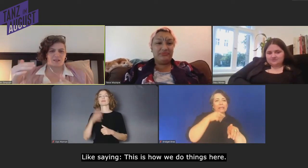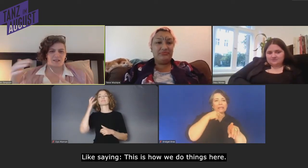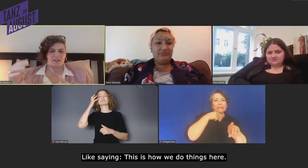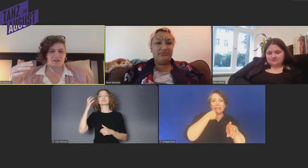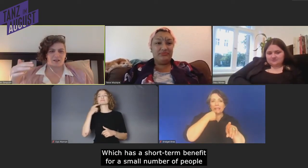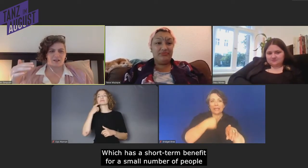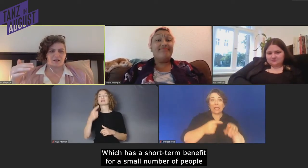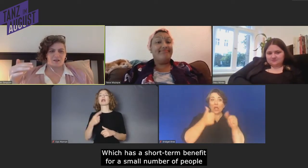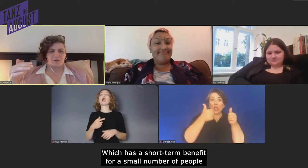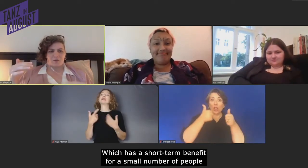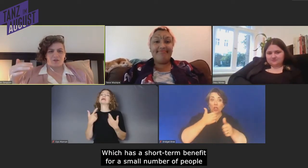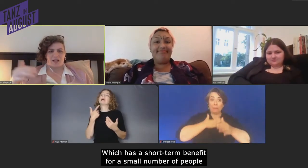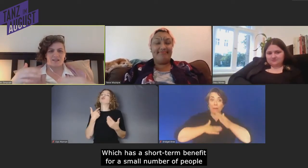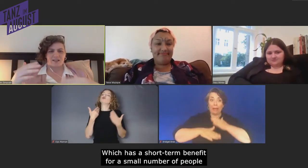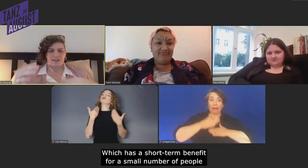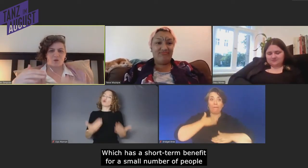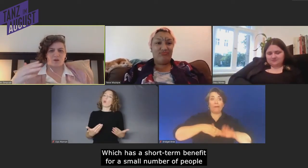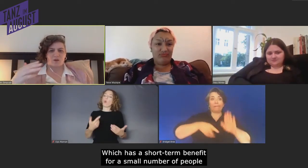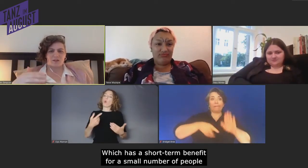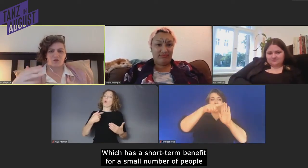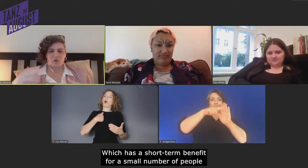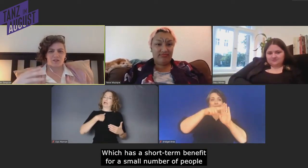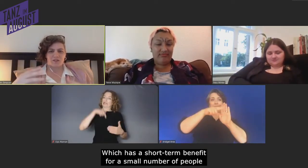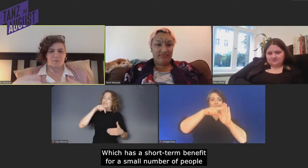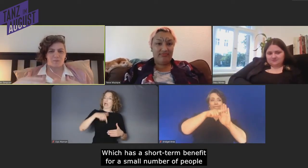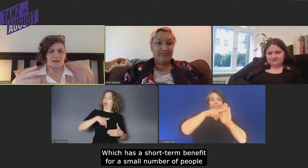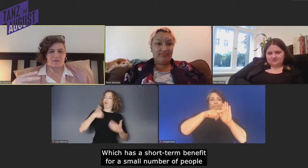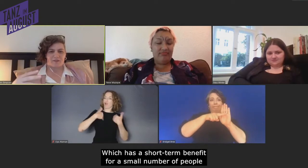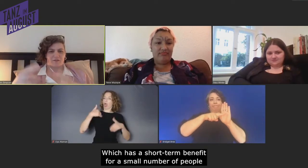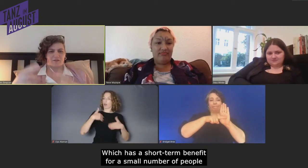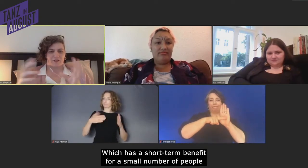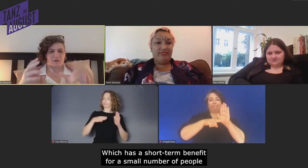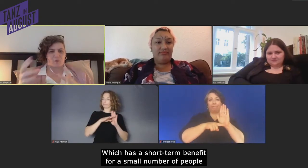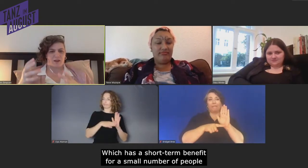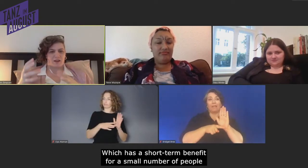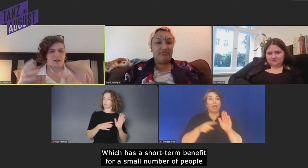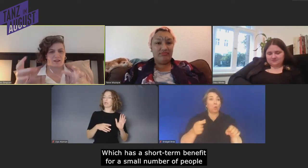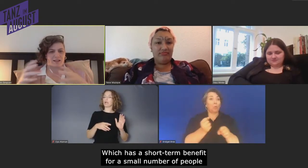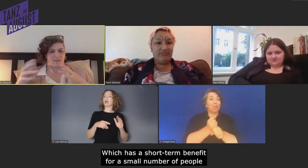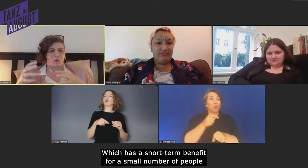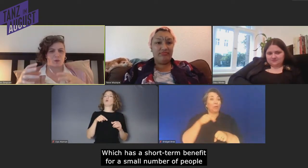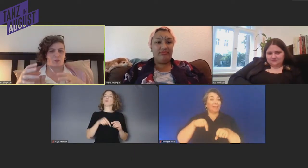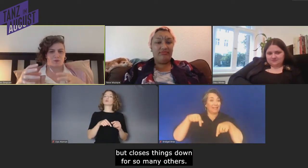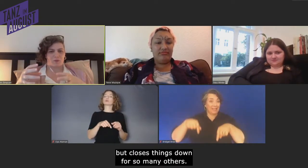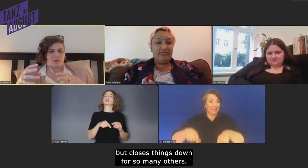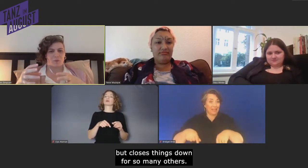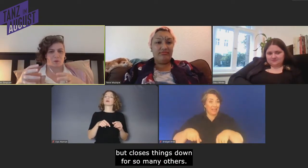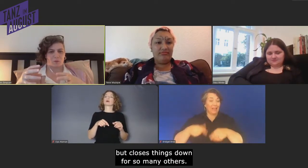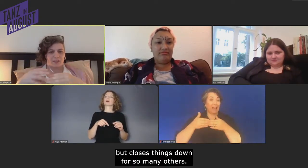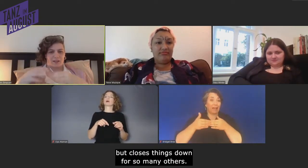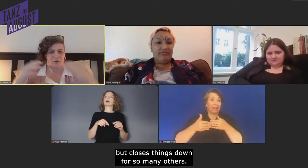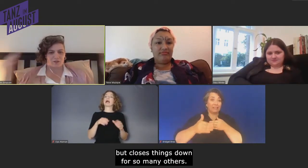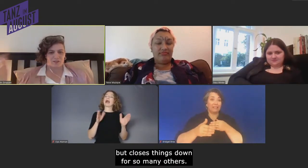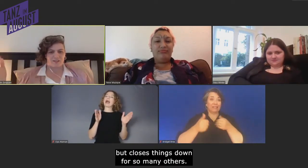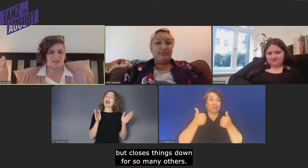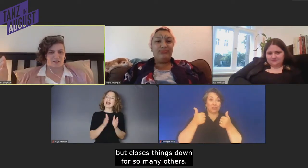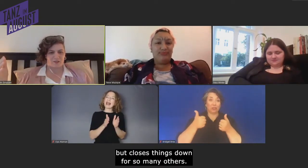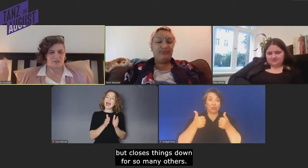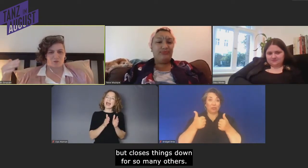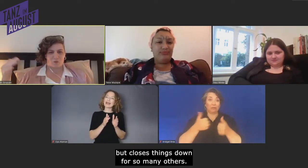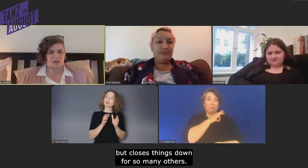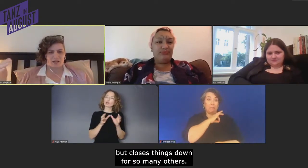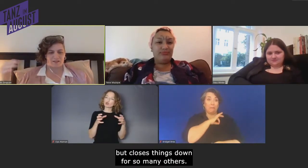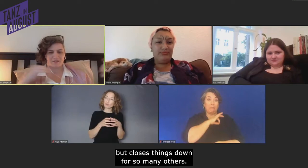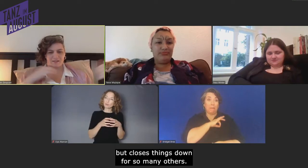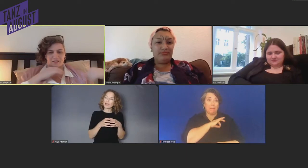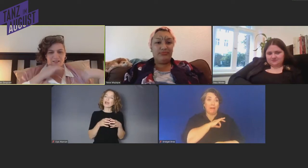things here, which has a sort of like short-term benefit for quite like a small number of people, but then closes things down to so